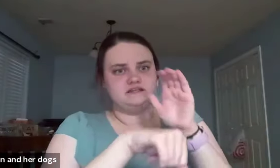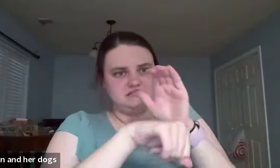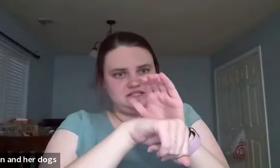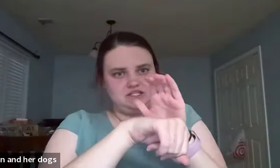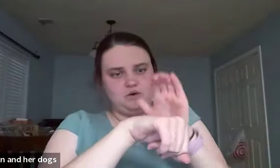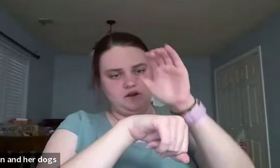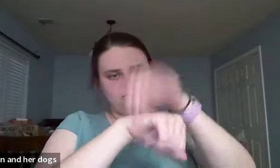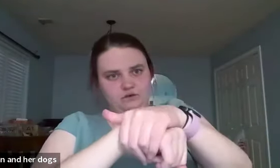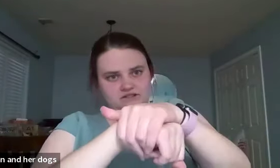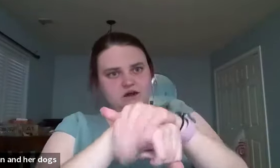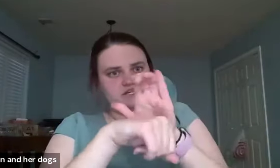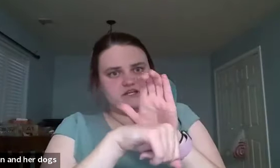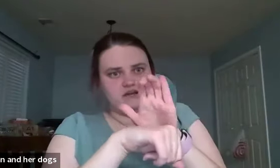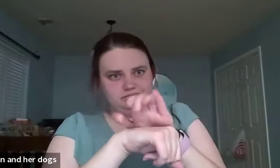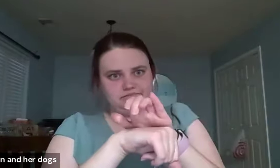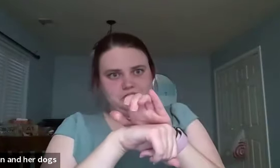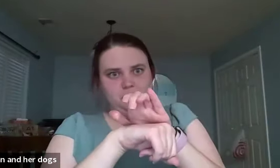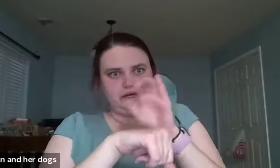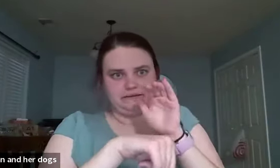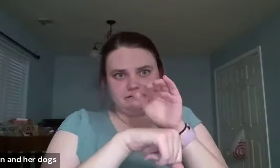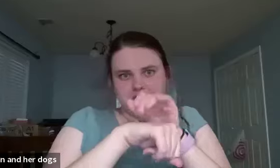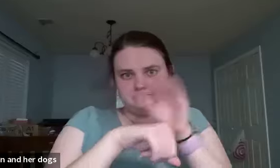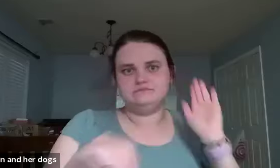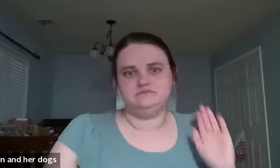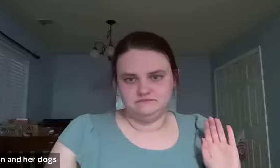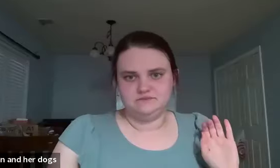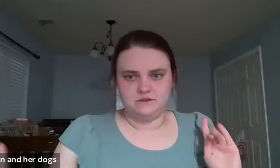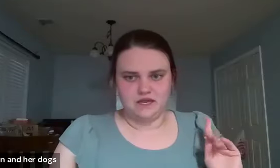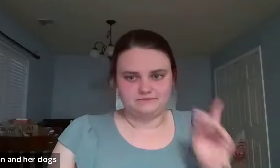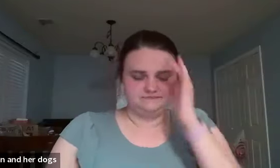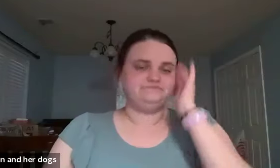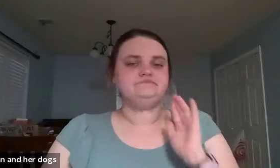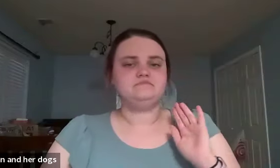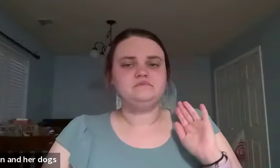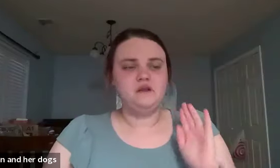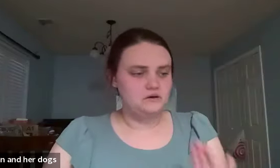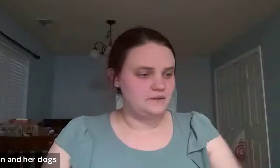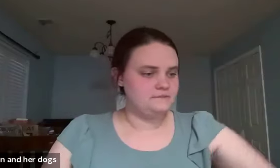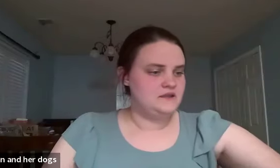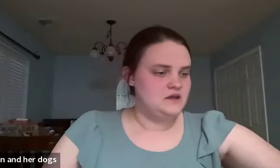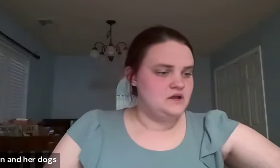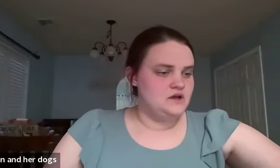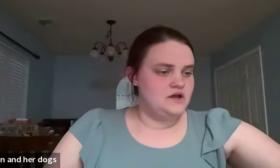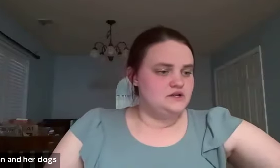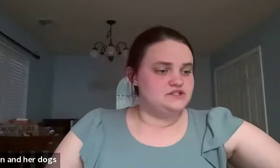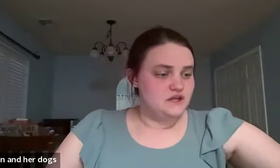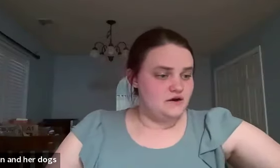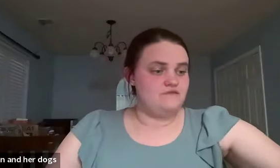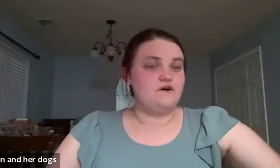because they don't want to go full on top. They just kind of open handed a little. So yeah. Okay. So for